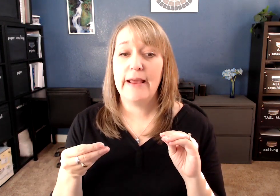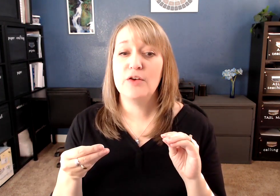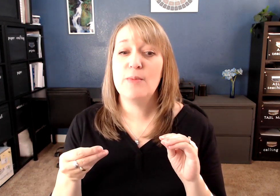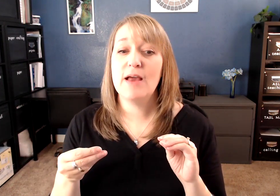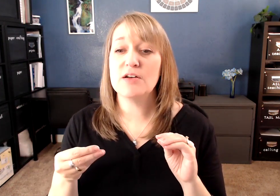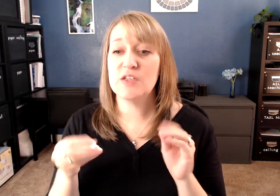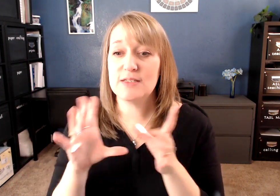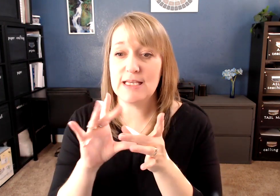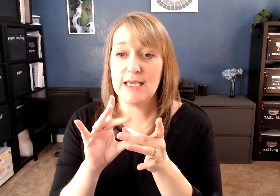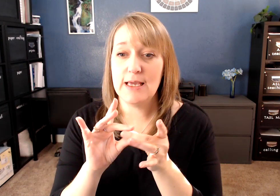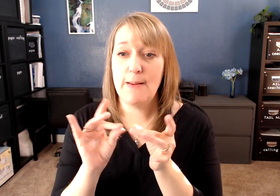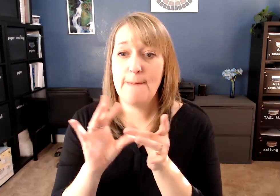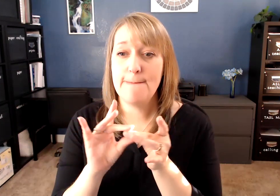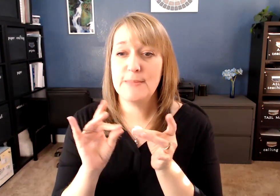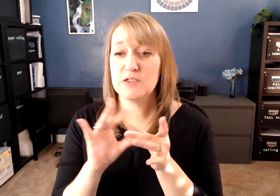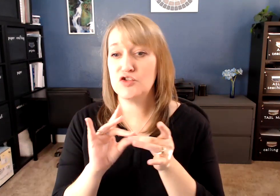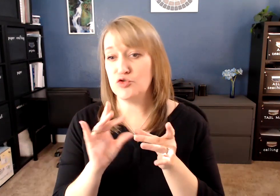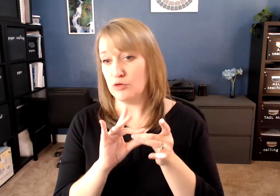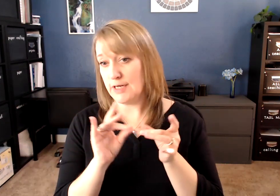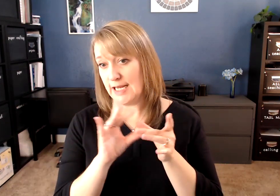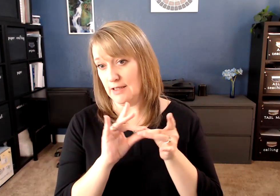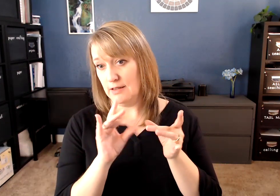And you may also see story.